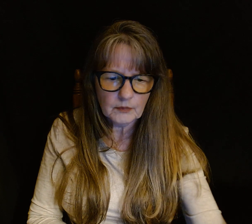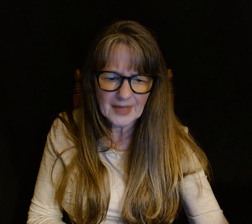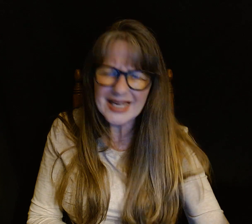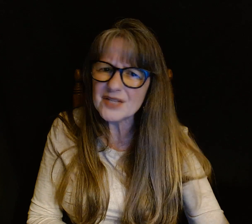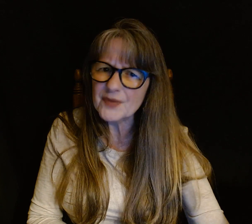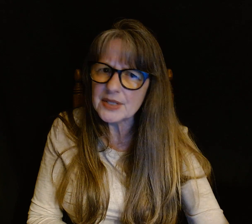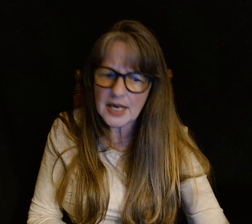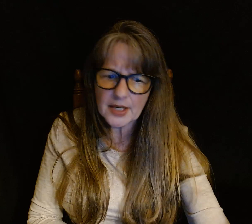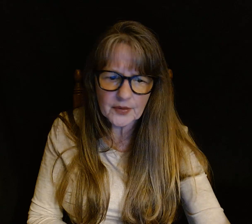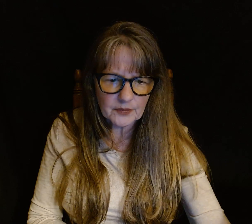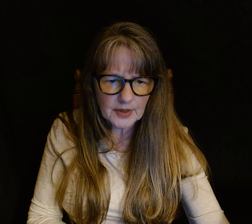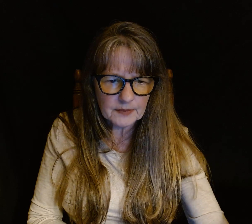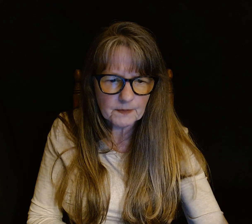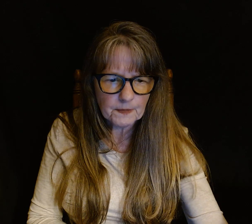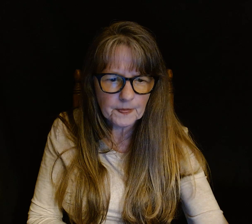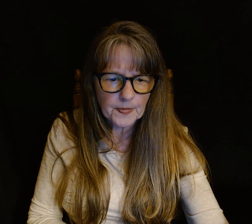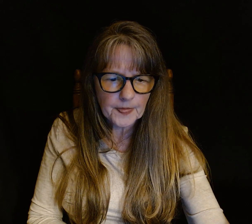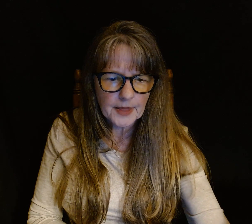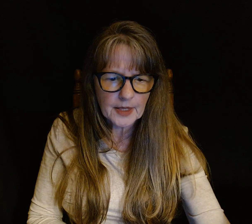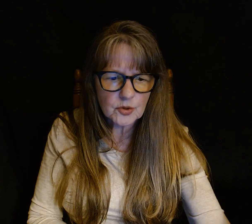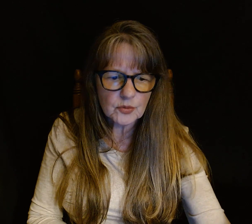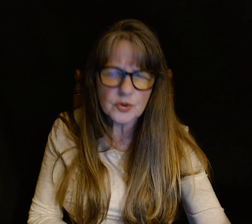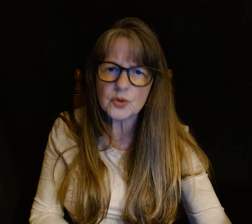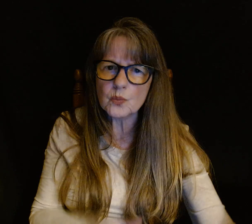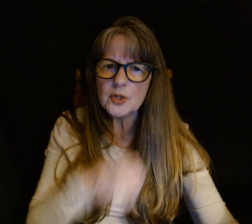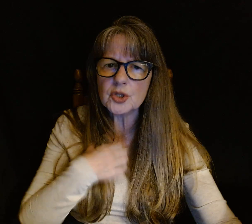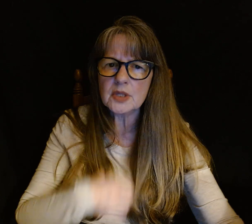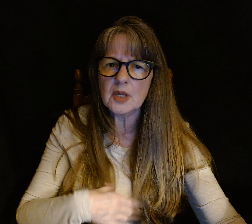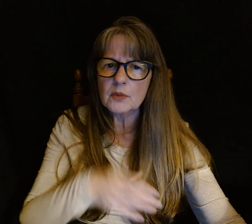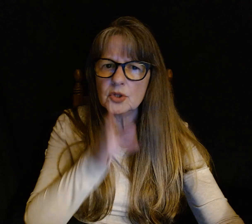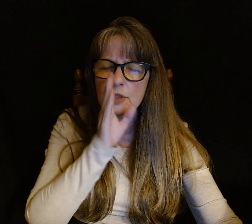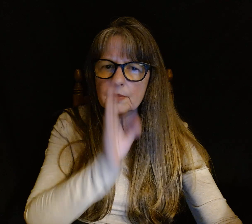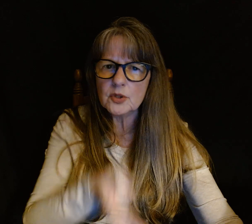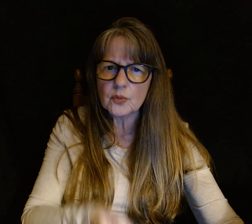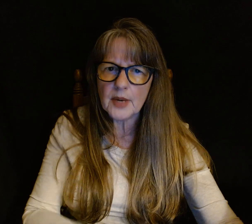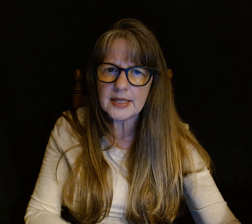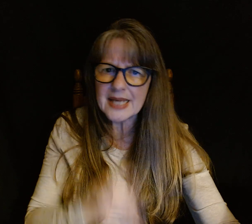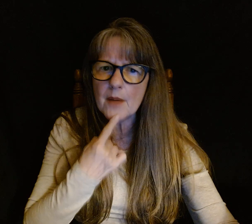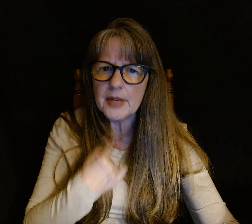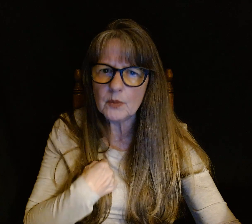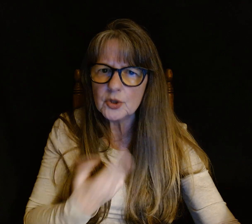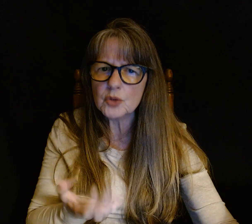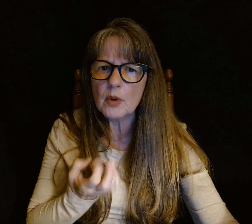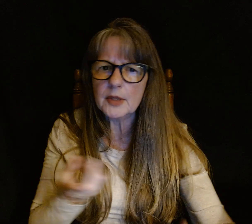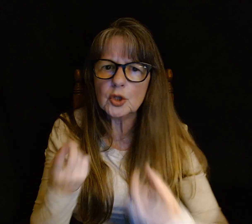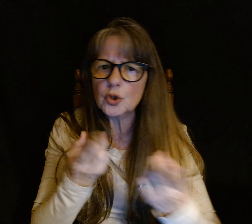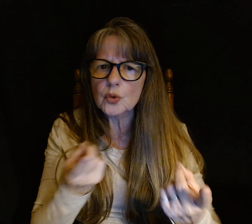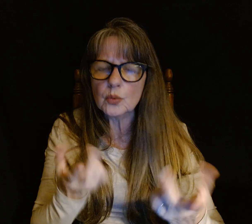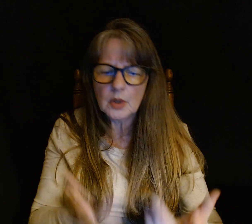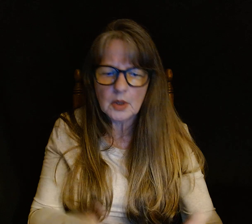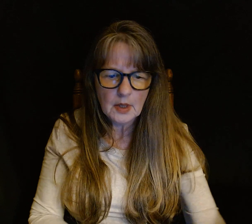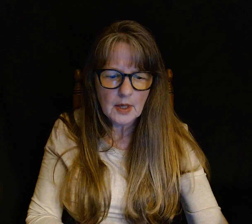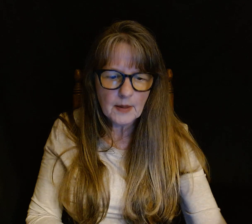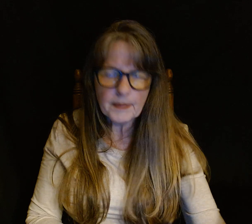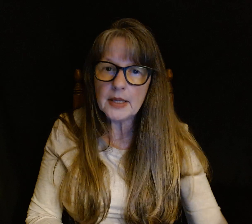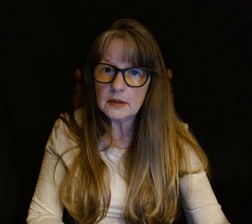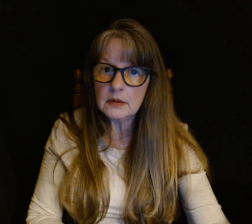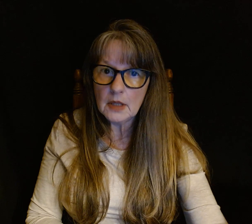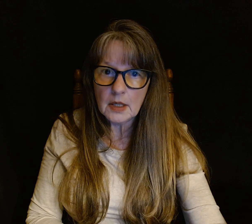And it's very tiring, right? Because you're just wishing they would just be direct. Tell me what you want me to do. But